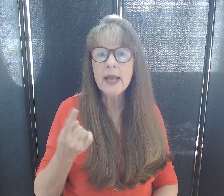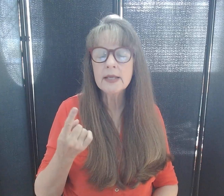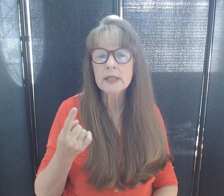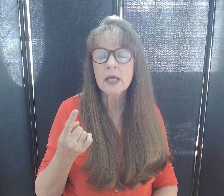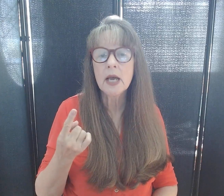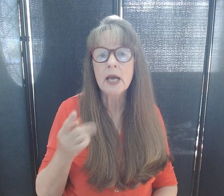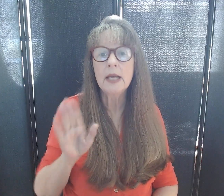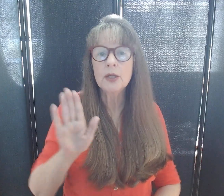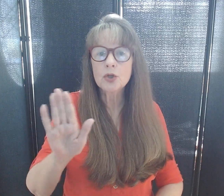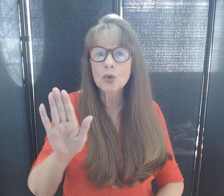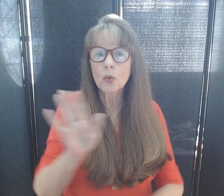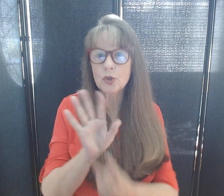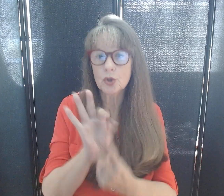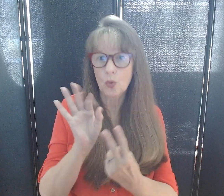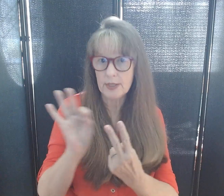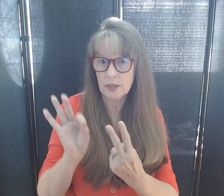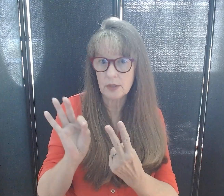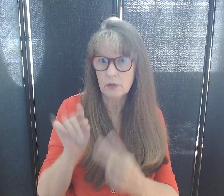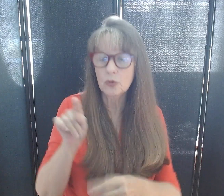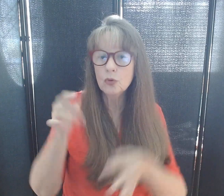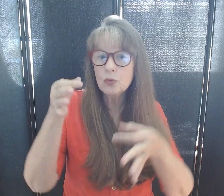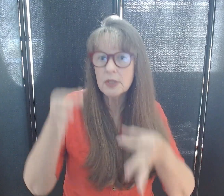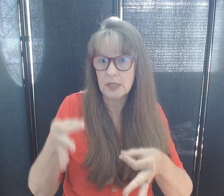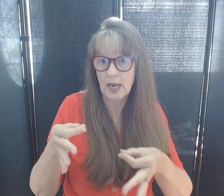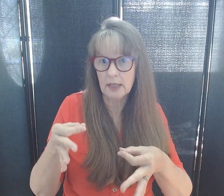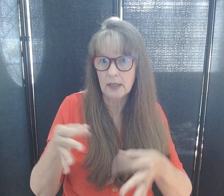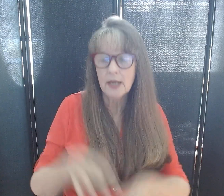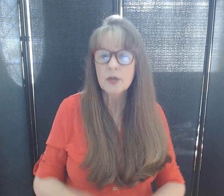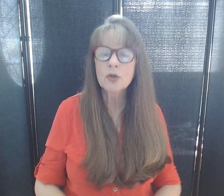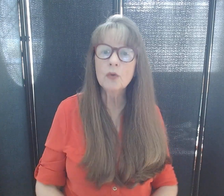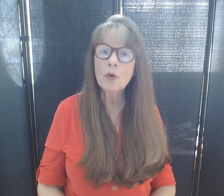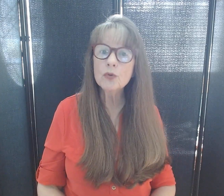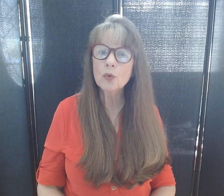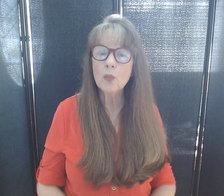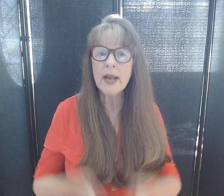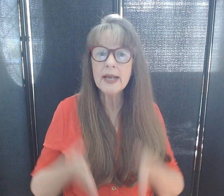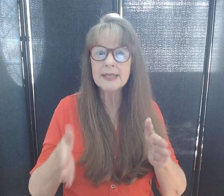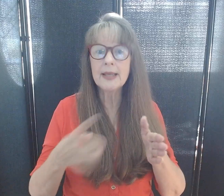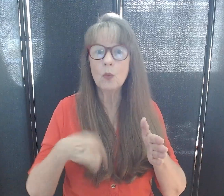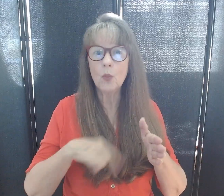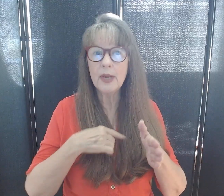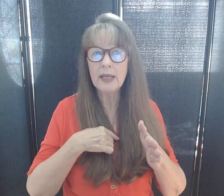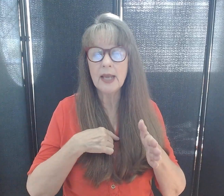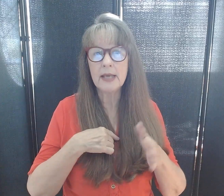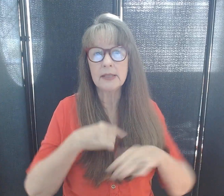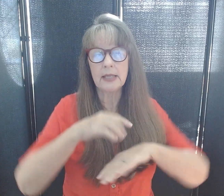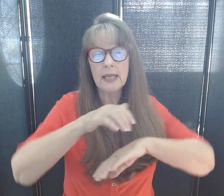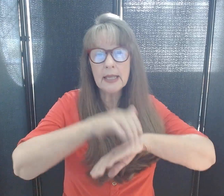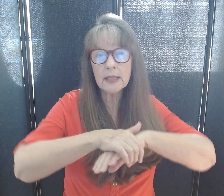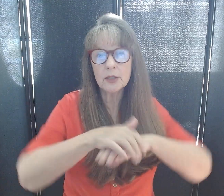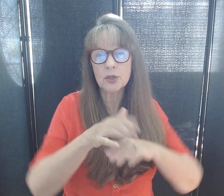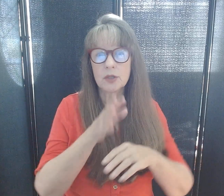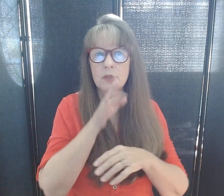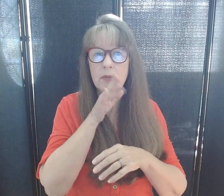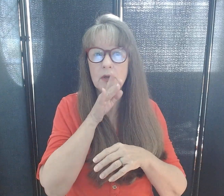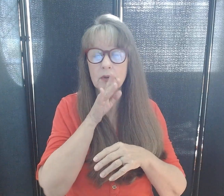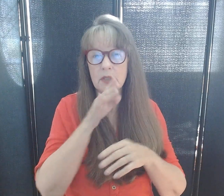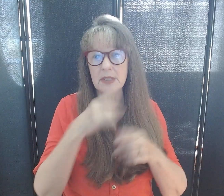always it's your choice. You decide. So those are ways that we as English speakers assign